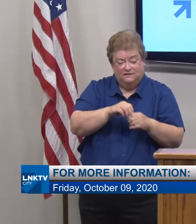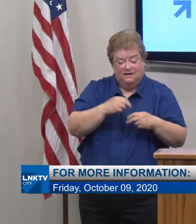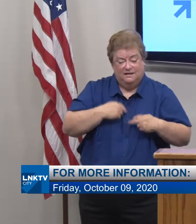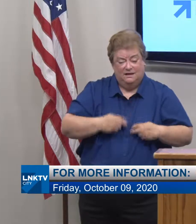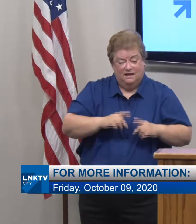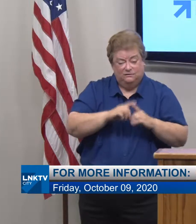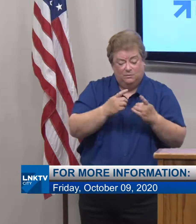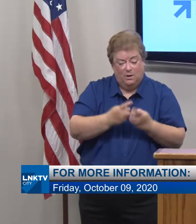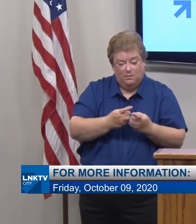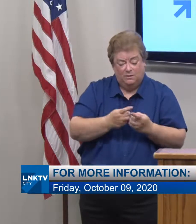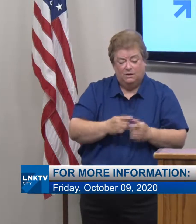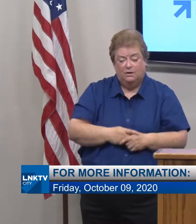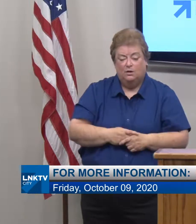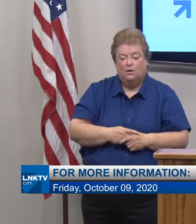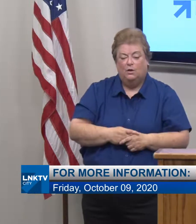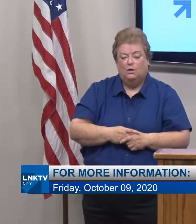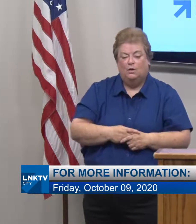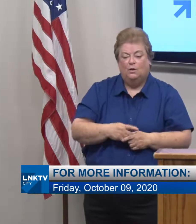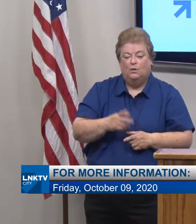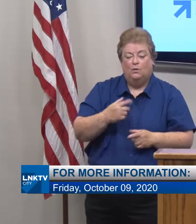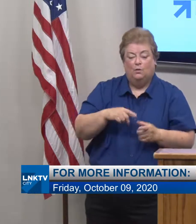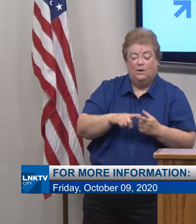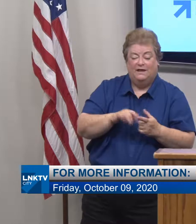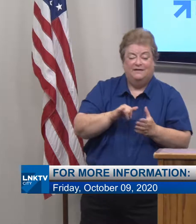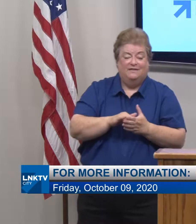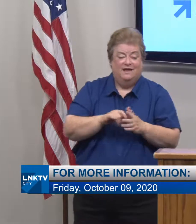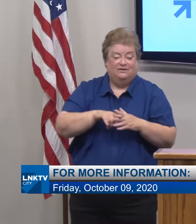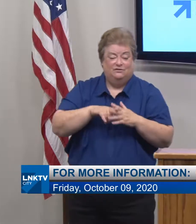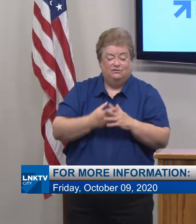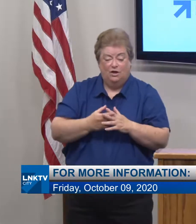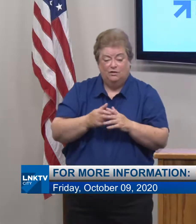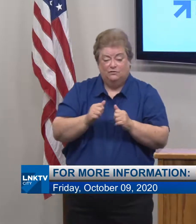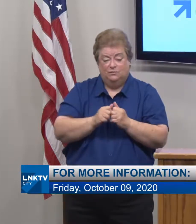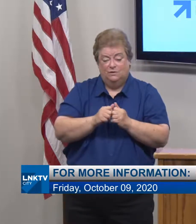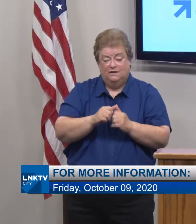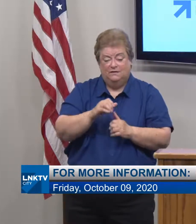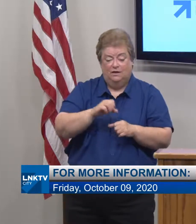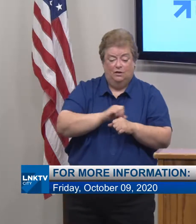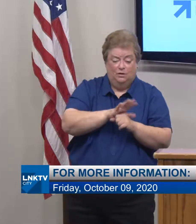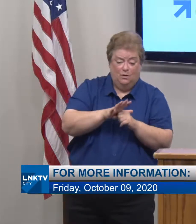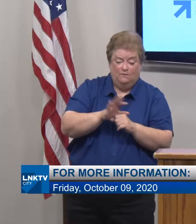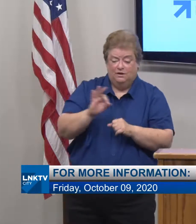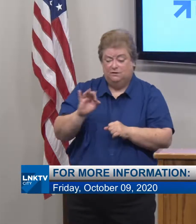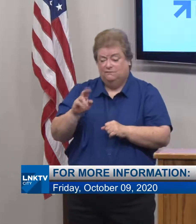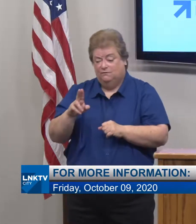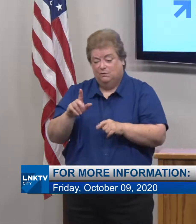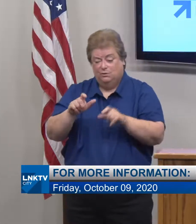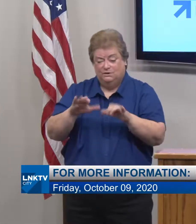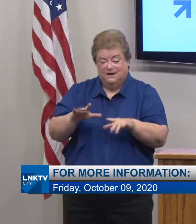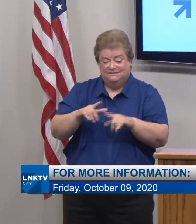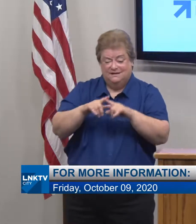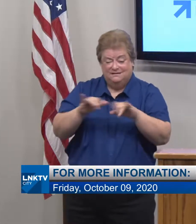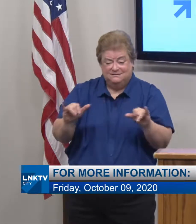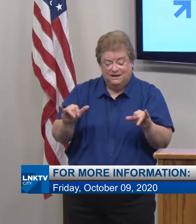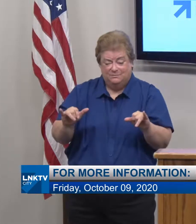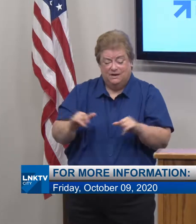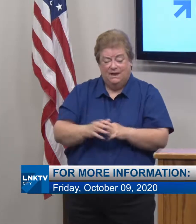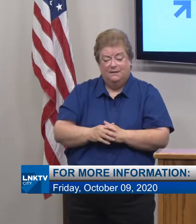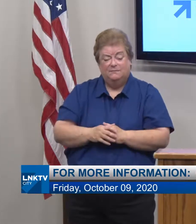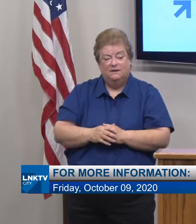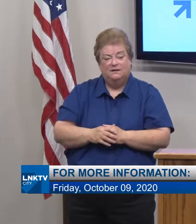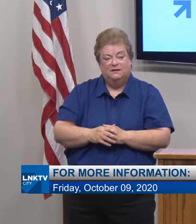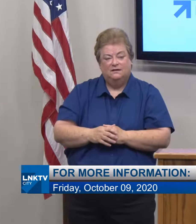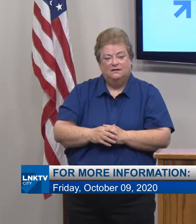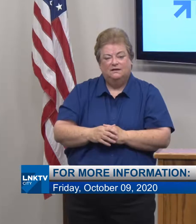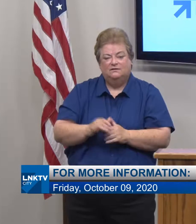trigger becomes doing COVID and flu testing at the same time. And of course, it's always going to be up to